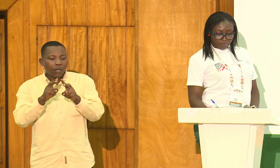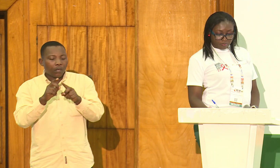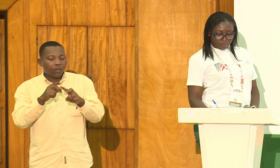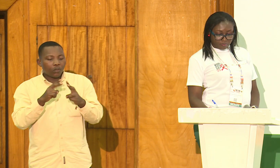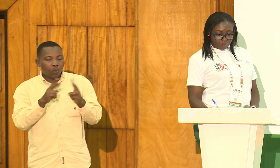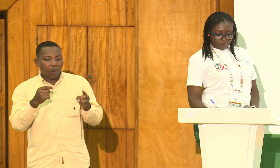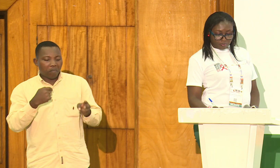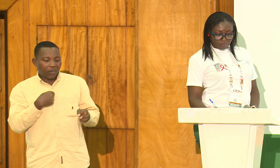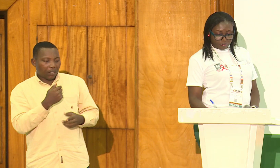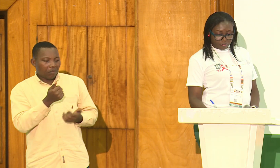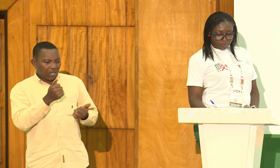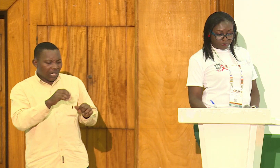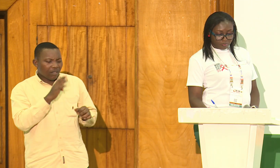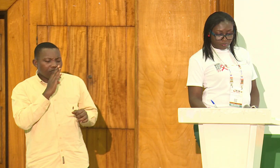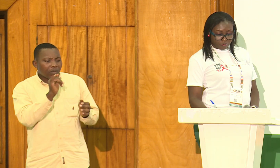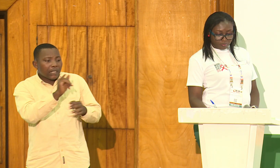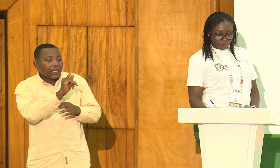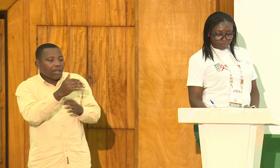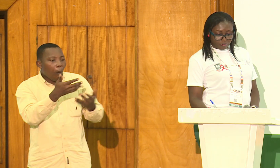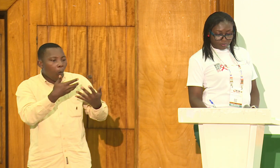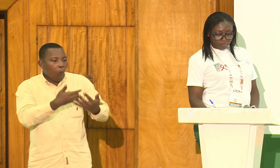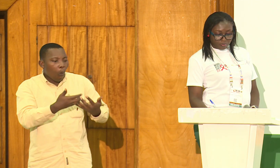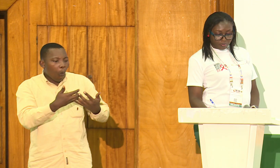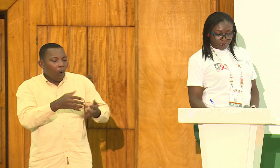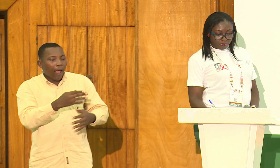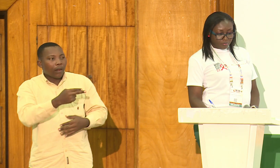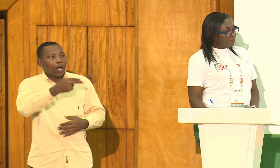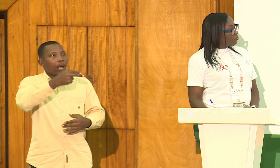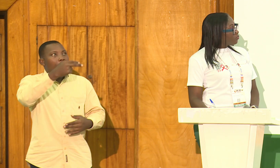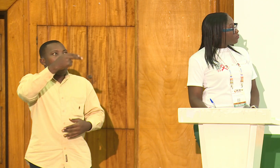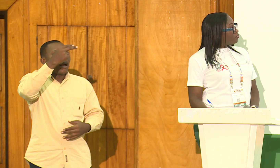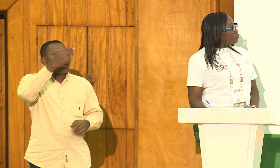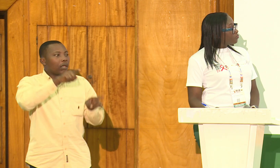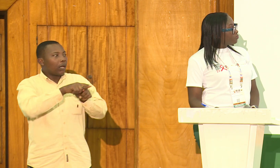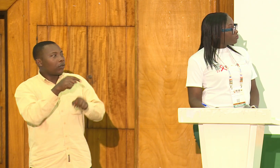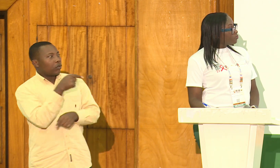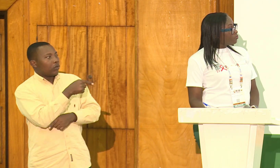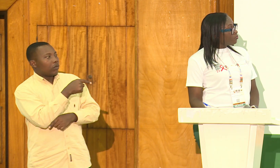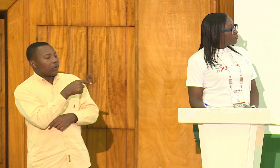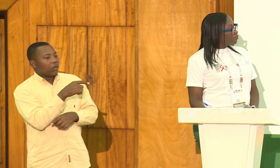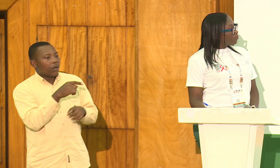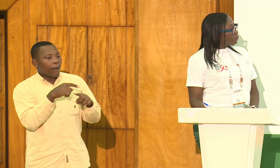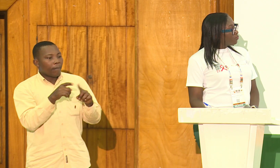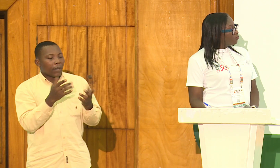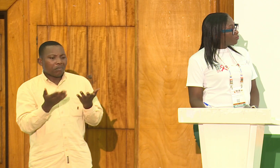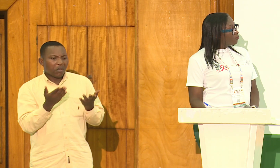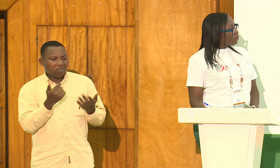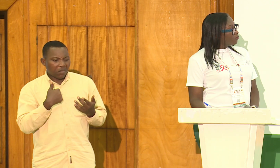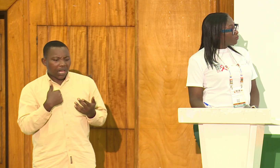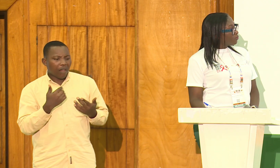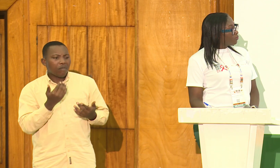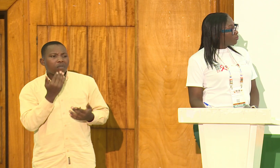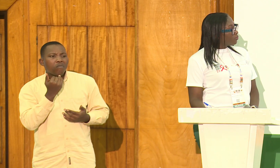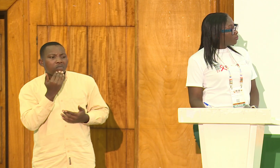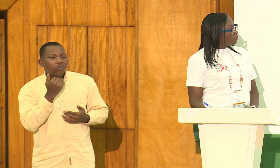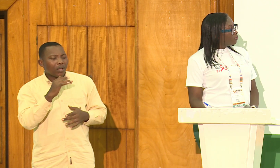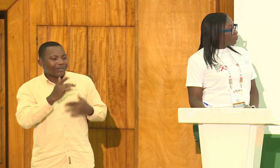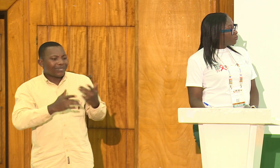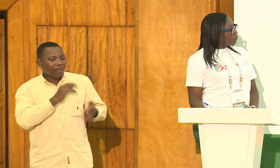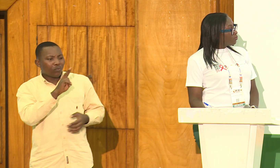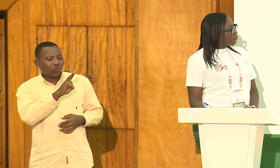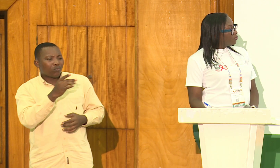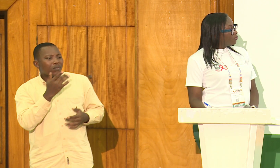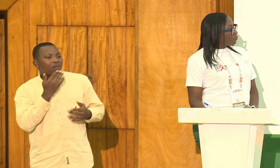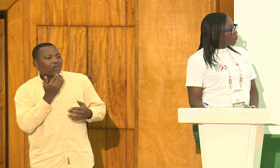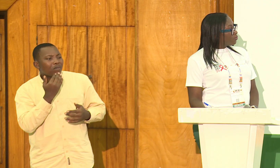weight and height as you, but I'm struggling with sleep apnea, I've got type 2 diabetes, I don't